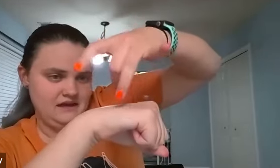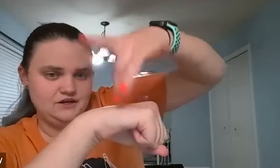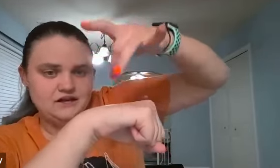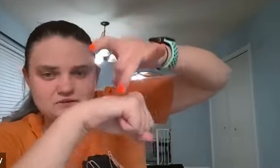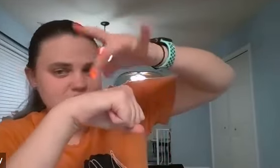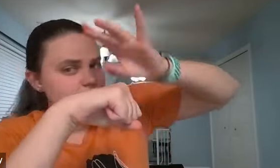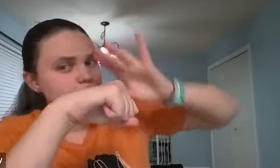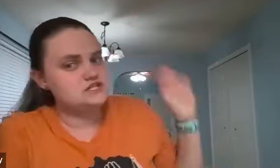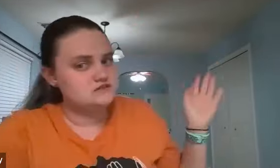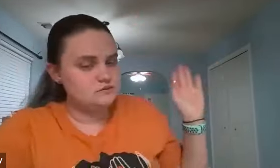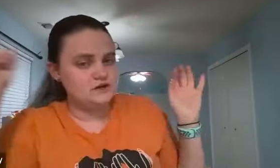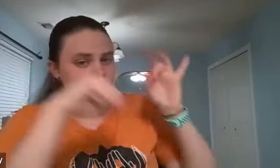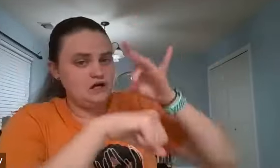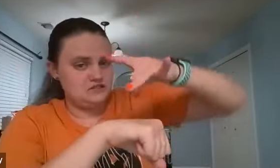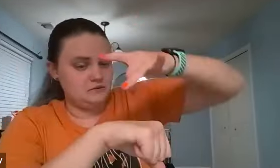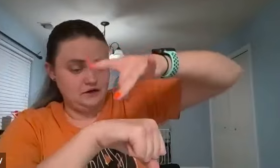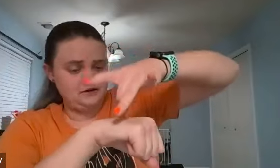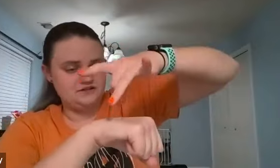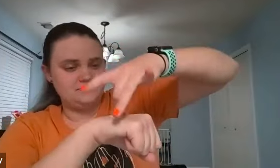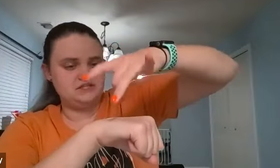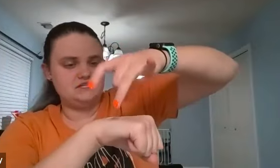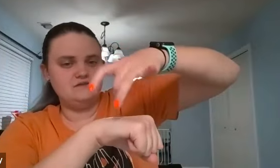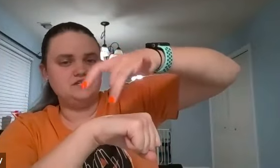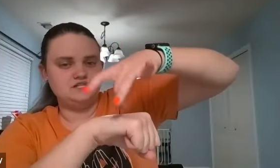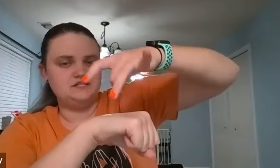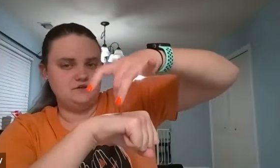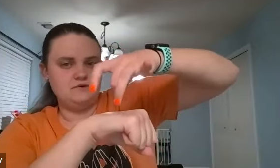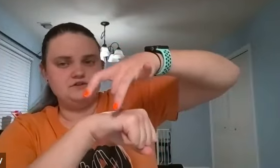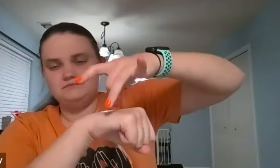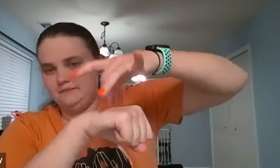you're not doing it too hard just to where you hurt yourself. It's just enough just to show the motion. Pumpkin.